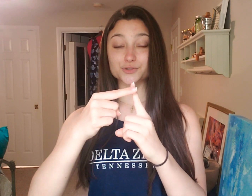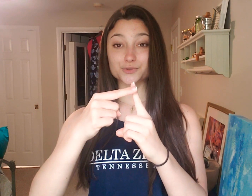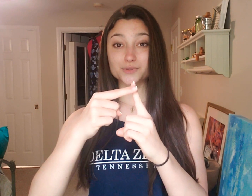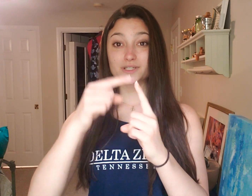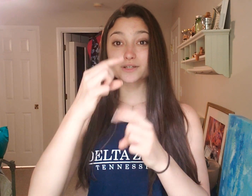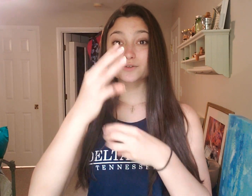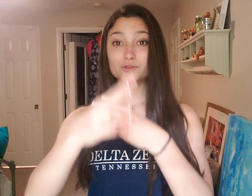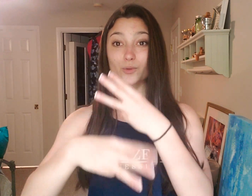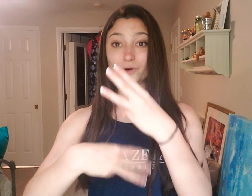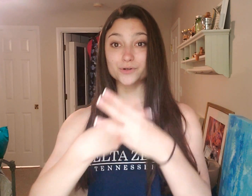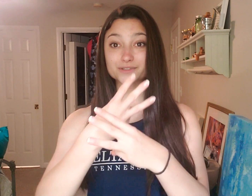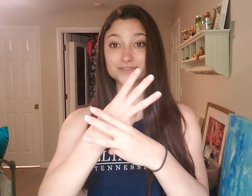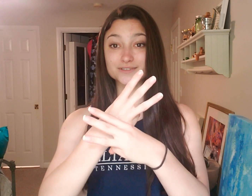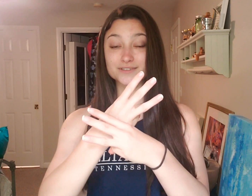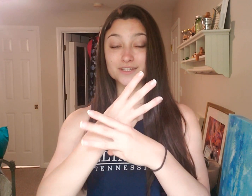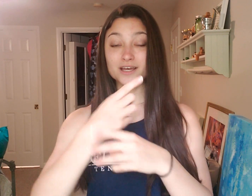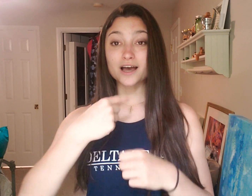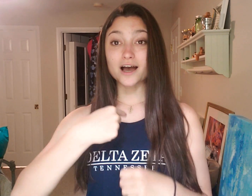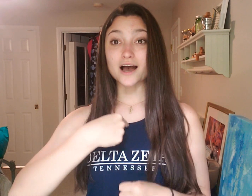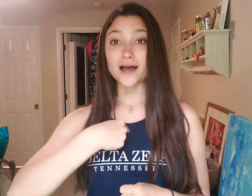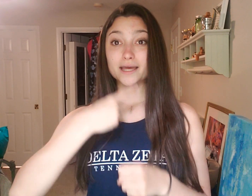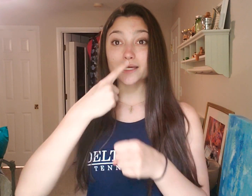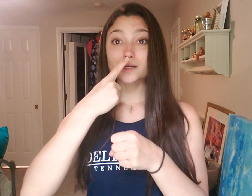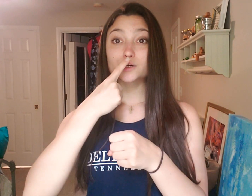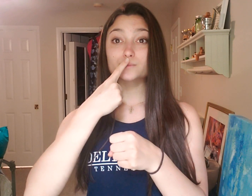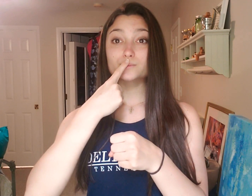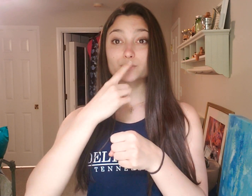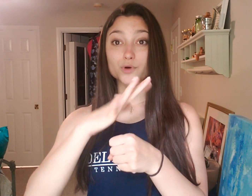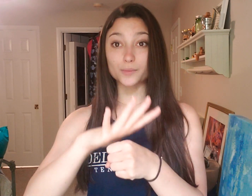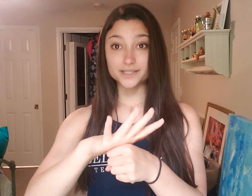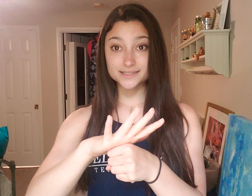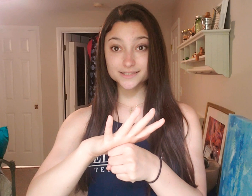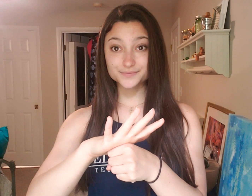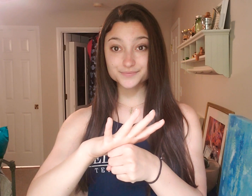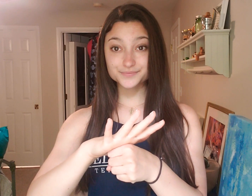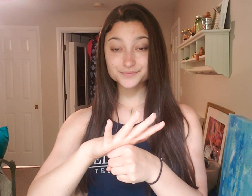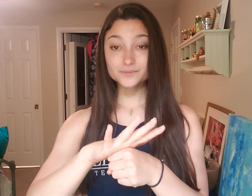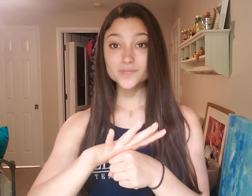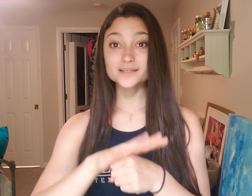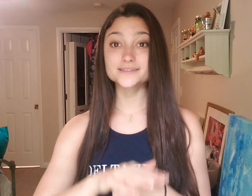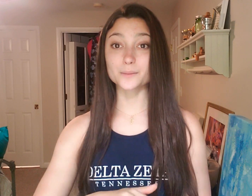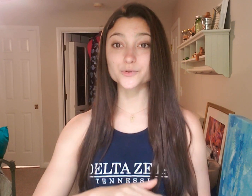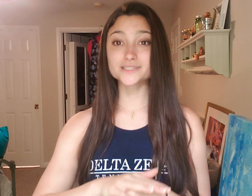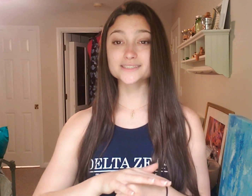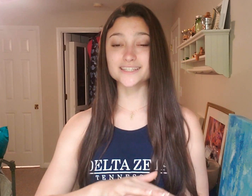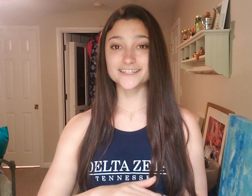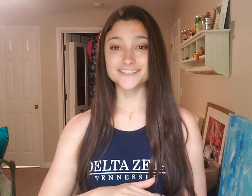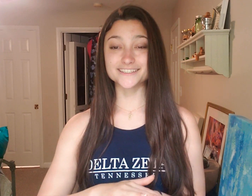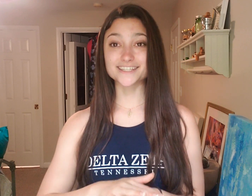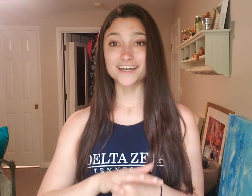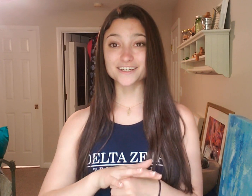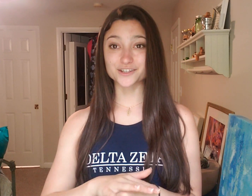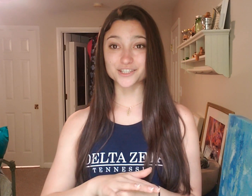To the world, I promise temperance and insight and